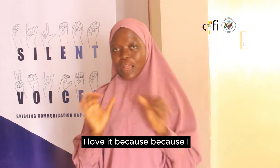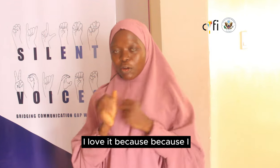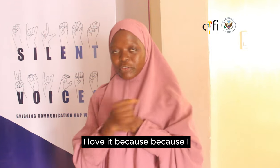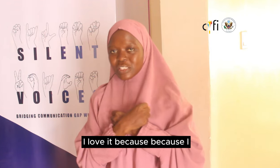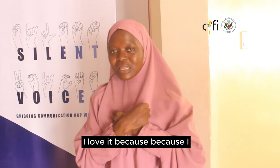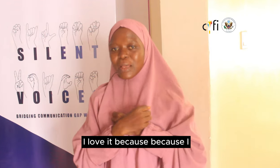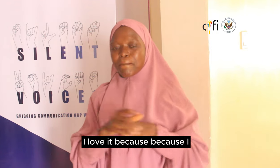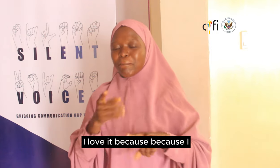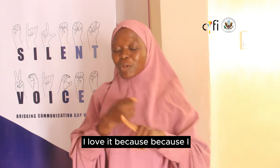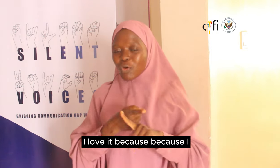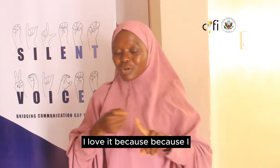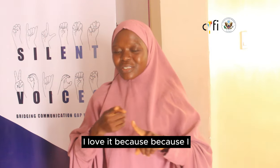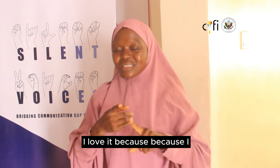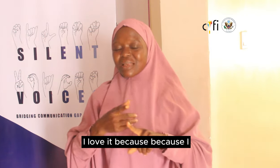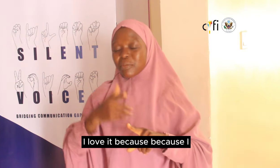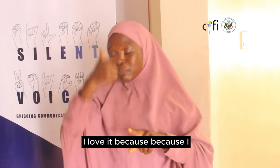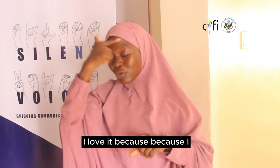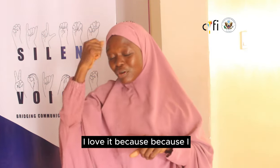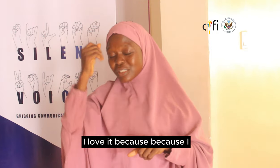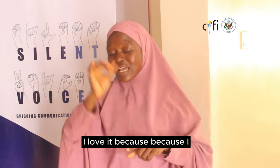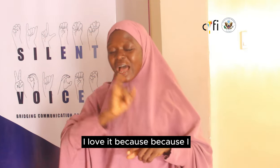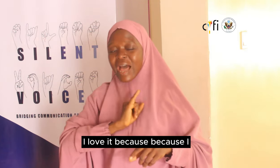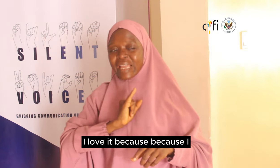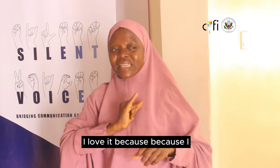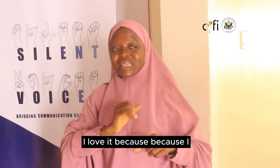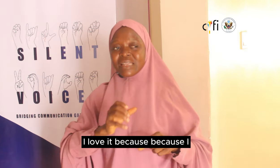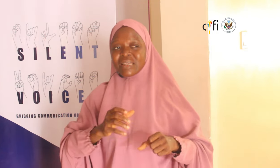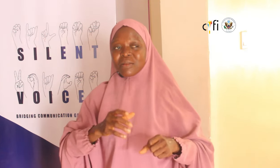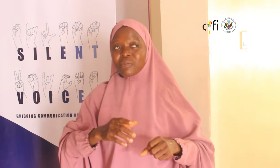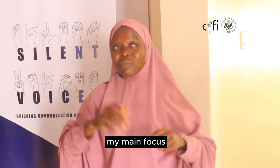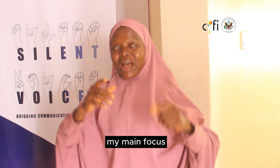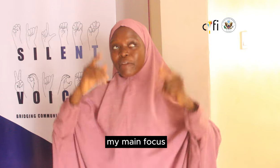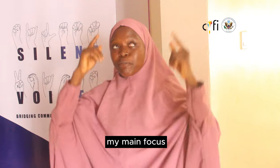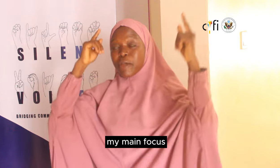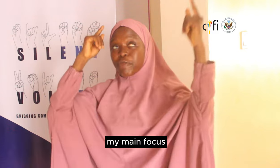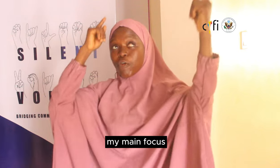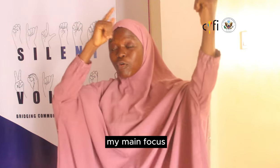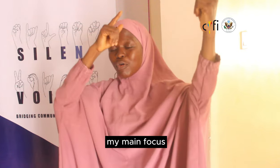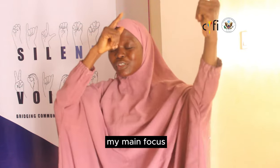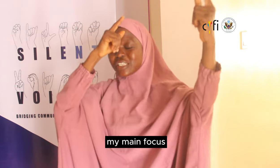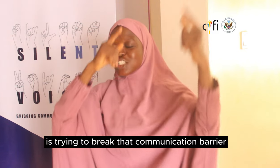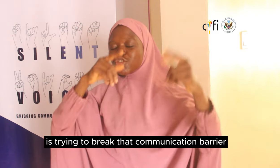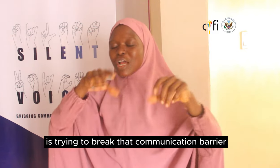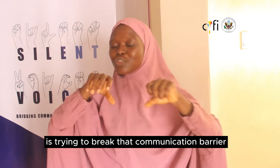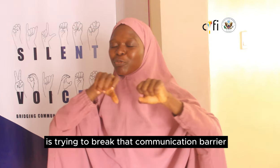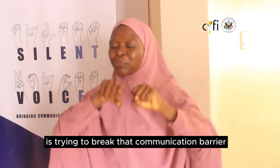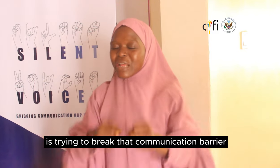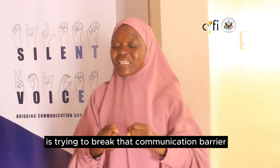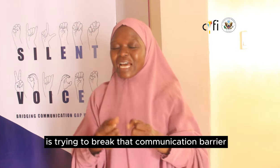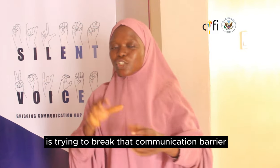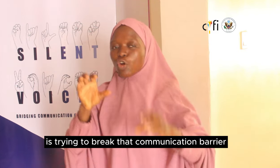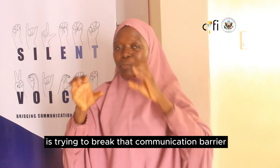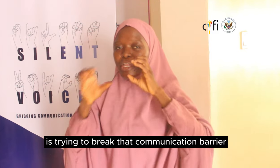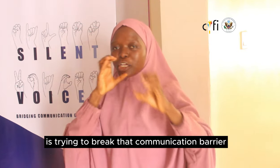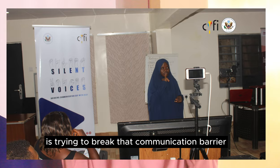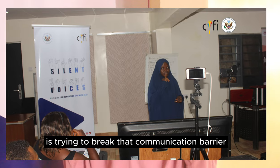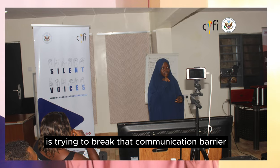love it because my main focus is trying to break that communication